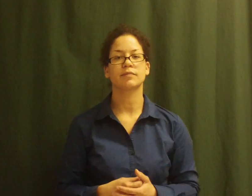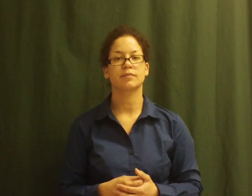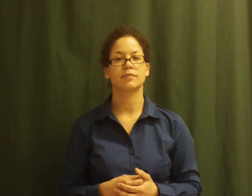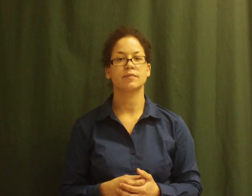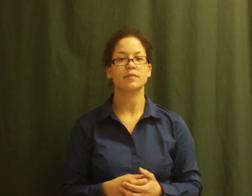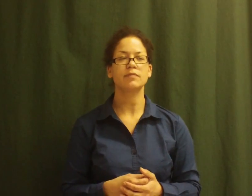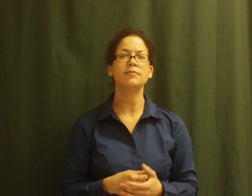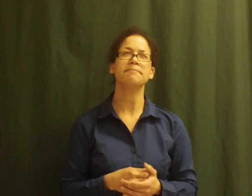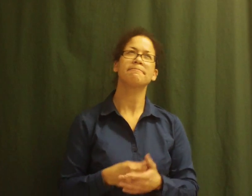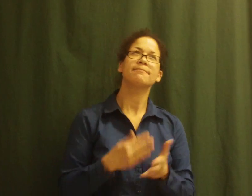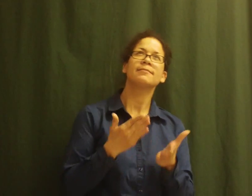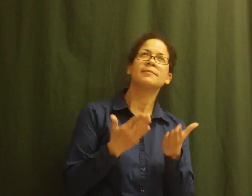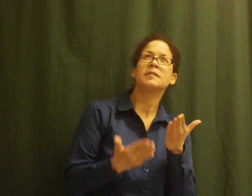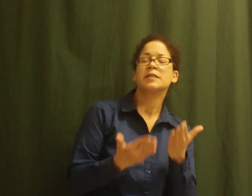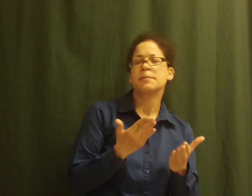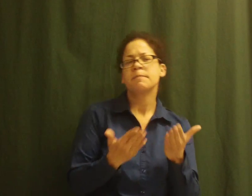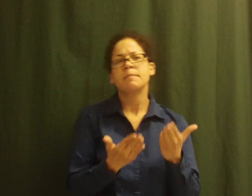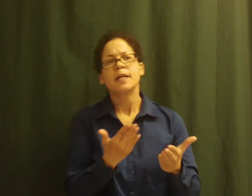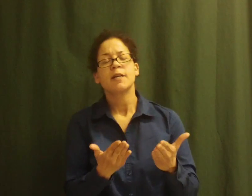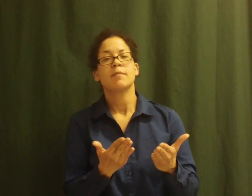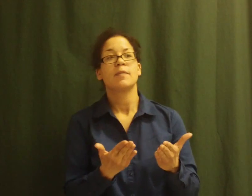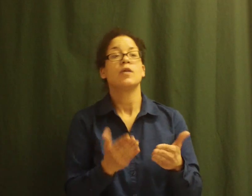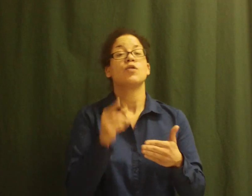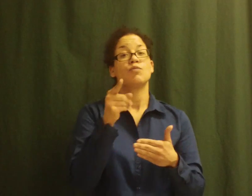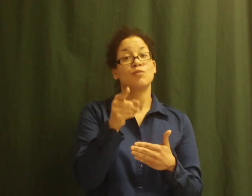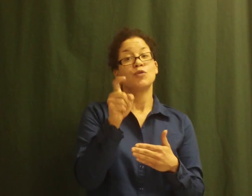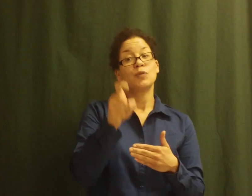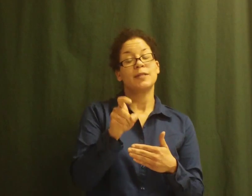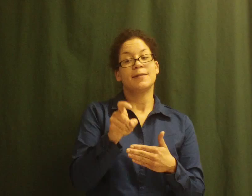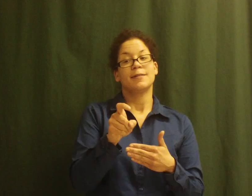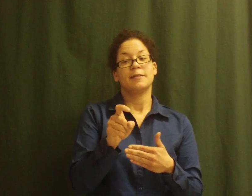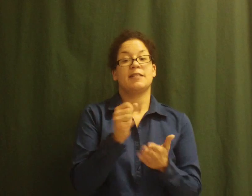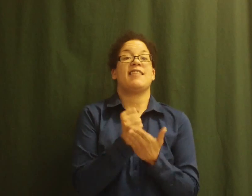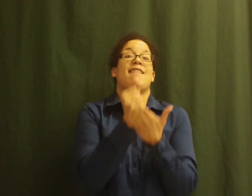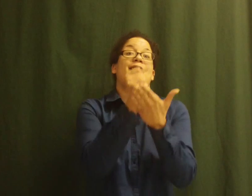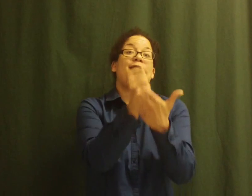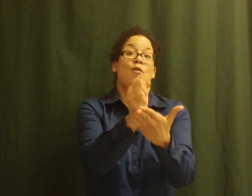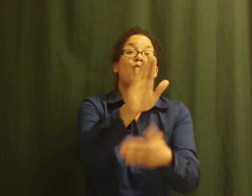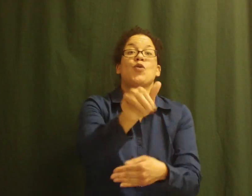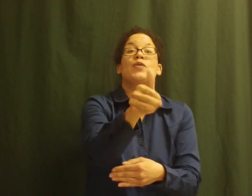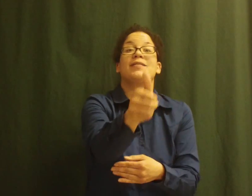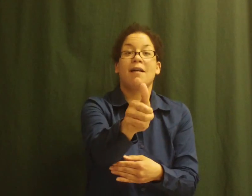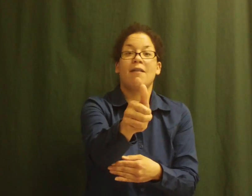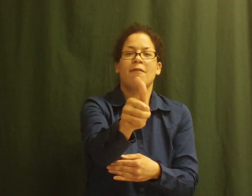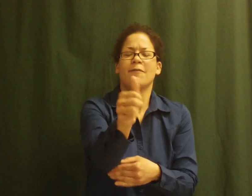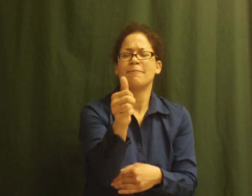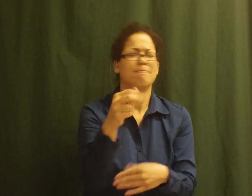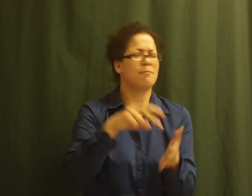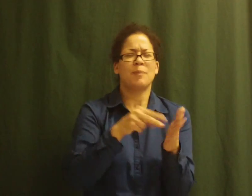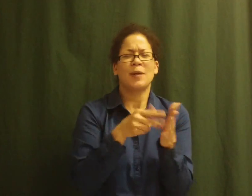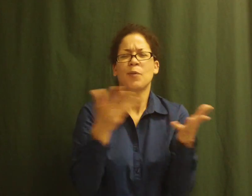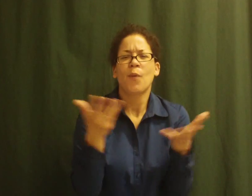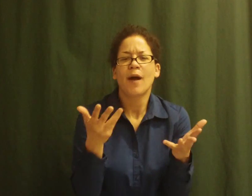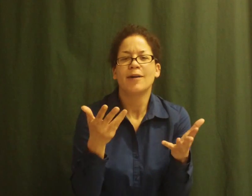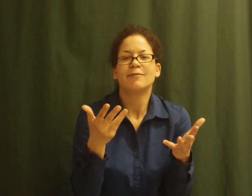You might also want to rescue yourself. That is, not participate in discussing